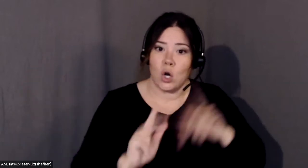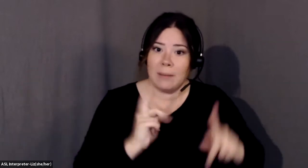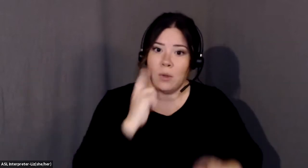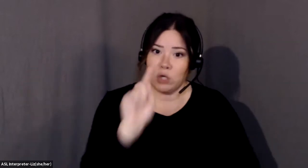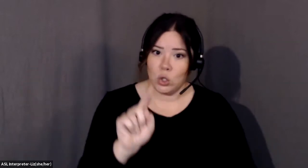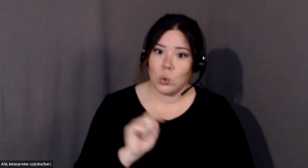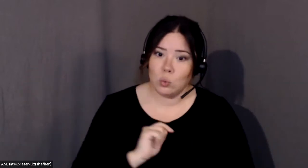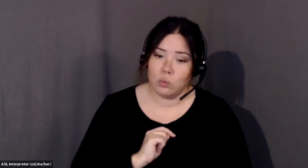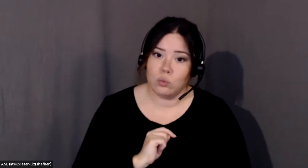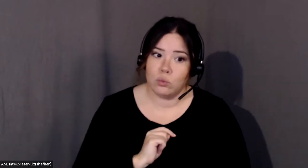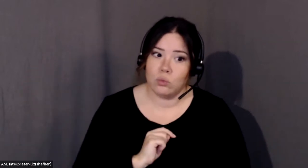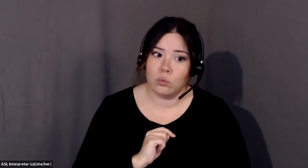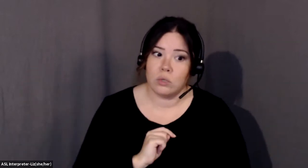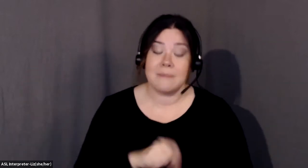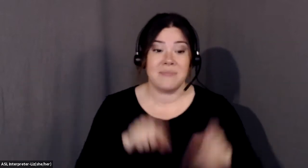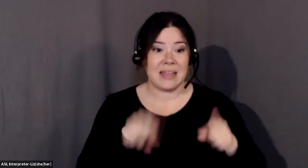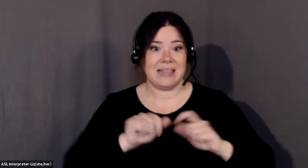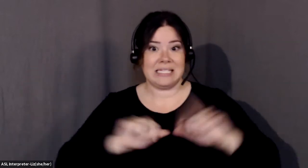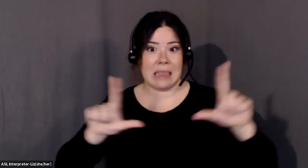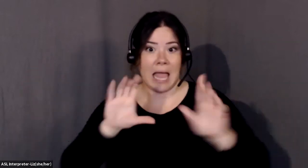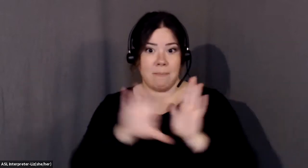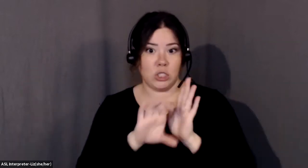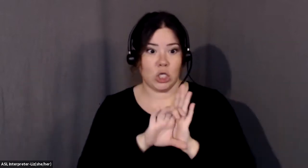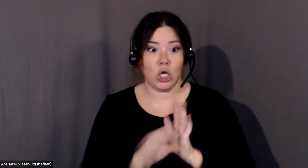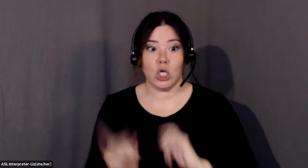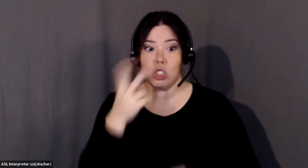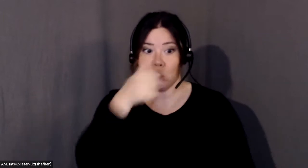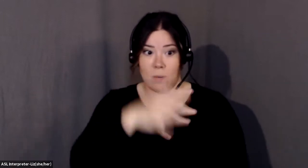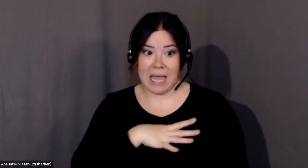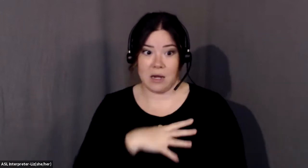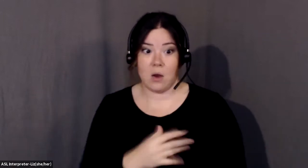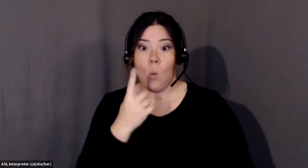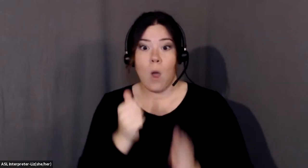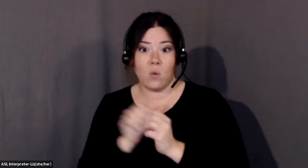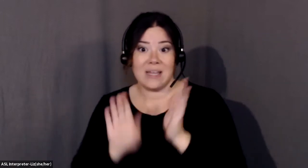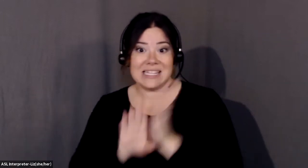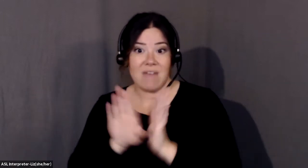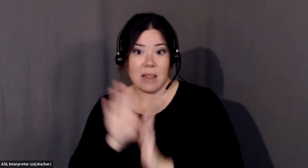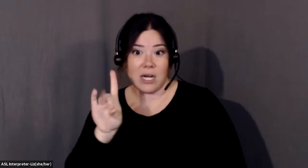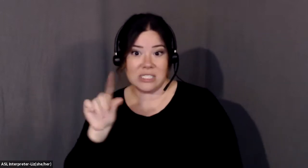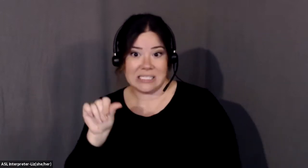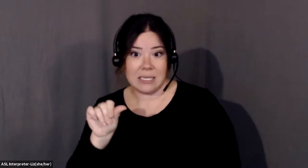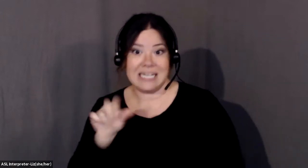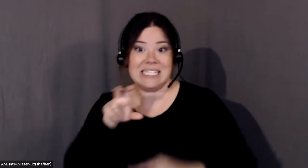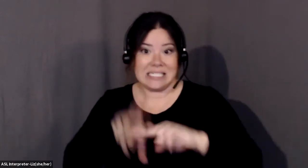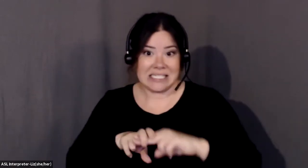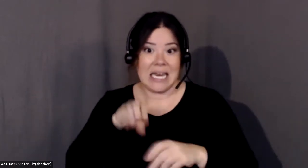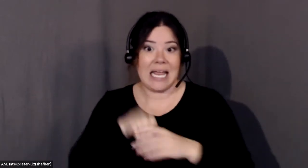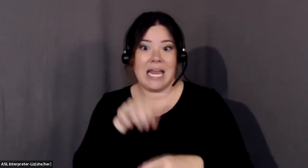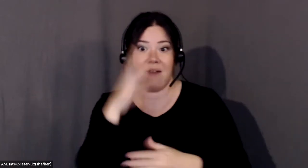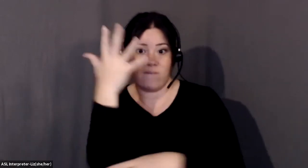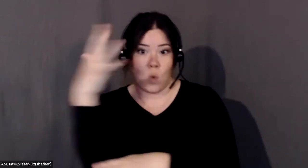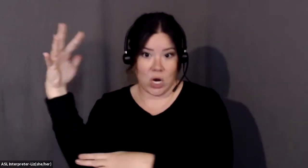on this slide is of two men, one with a developmental disability, sitting in a forest. And I